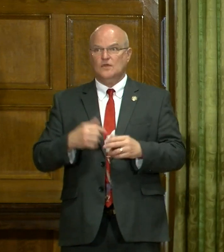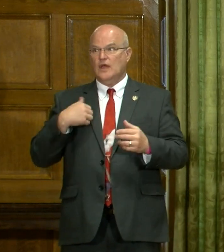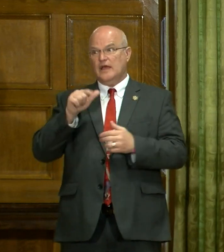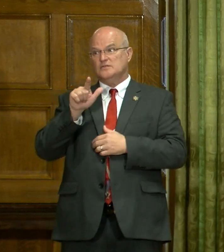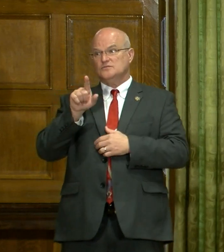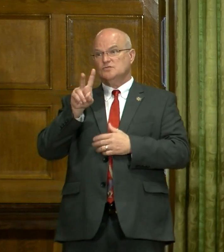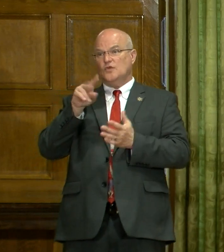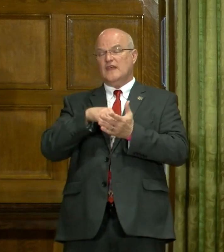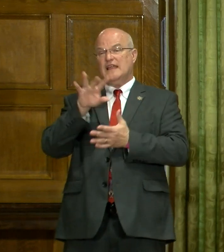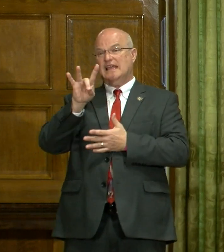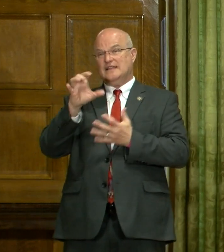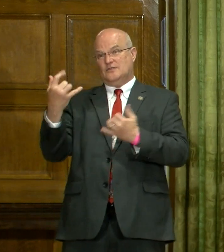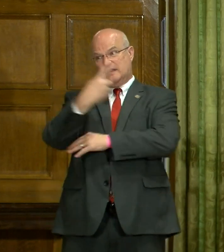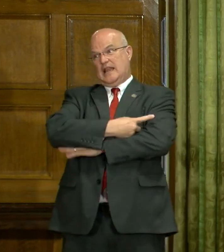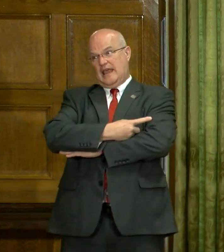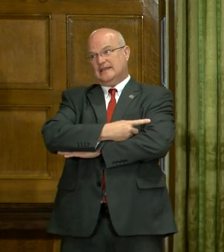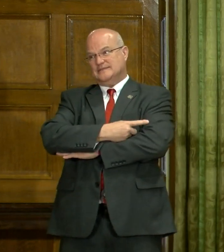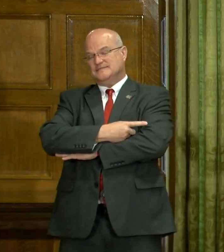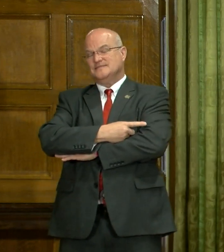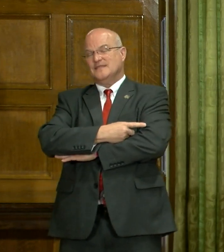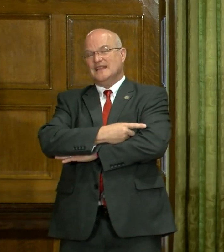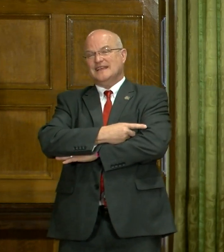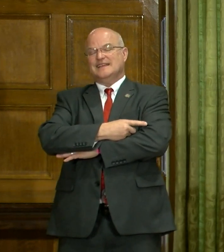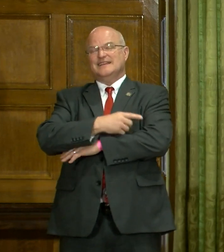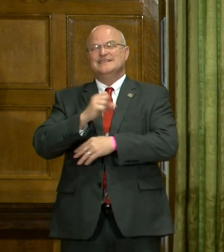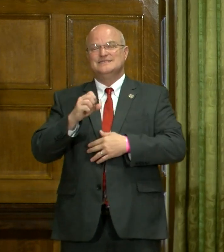we had 2,800 tests today.